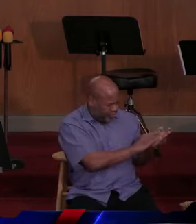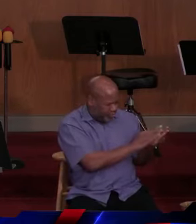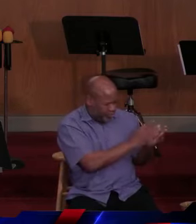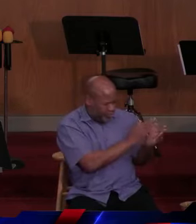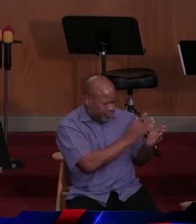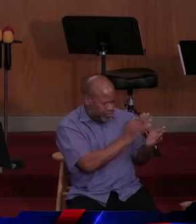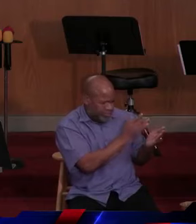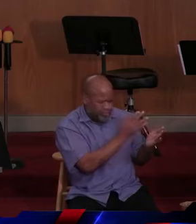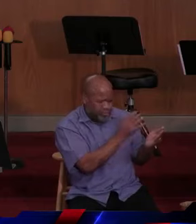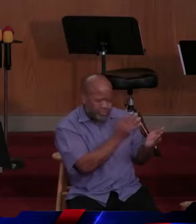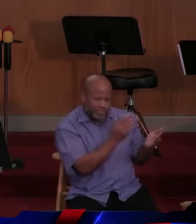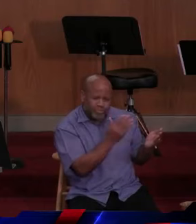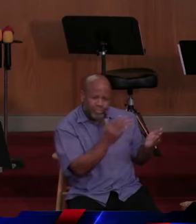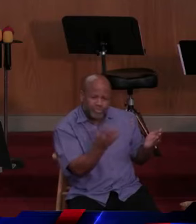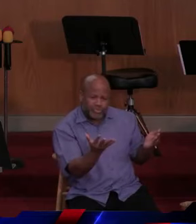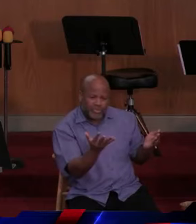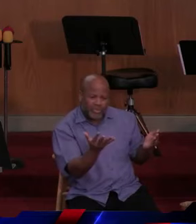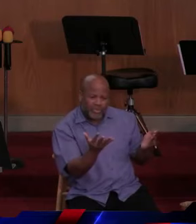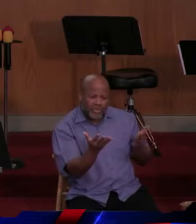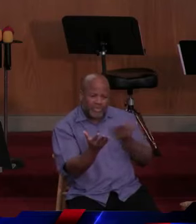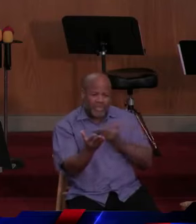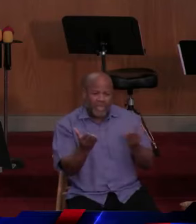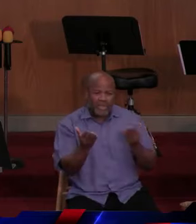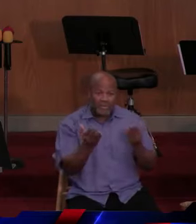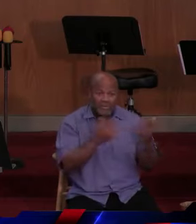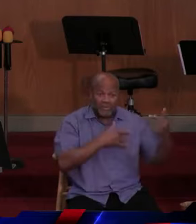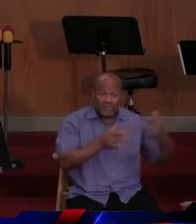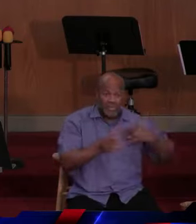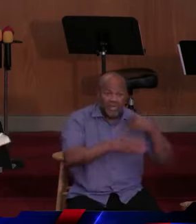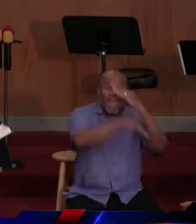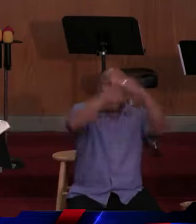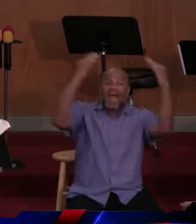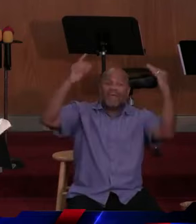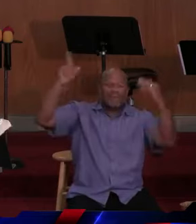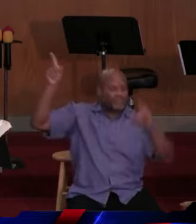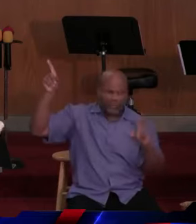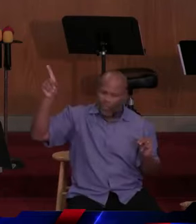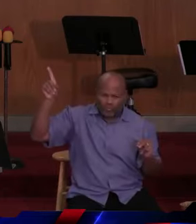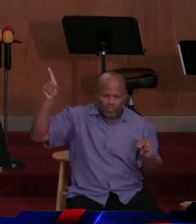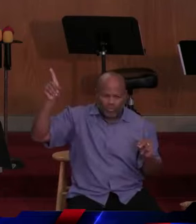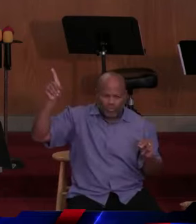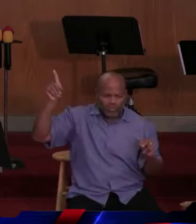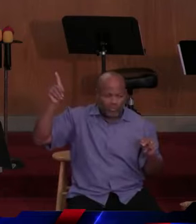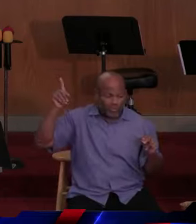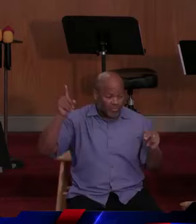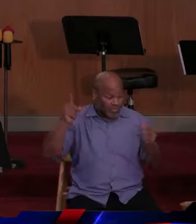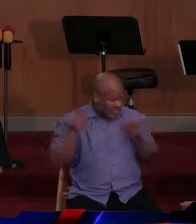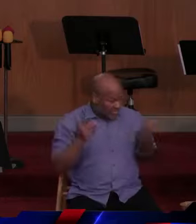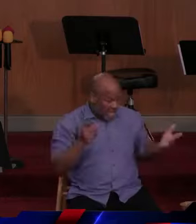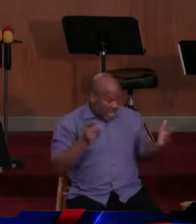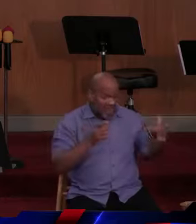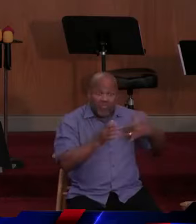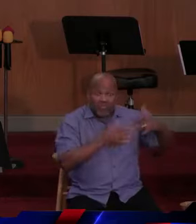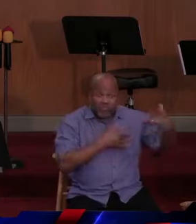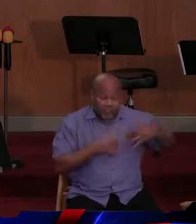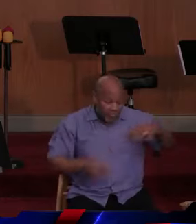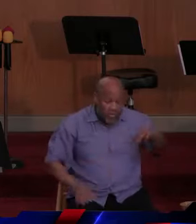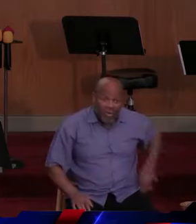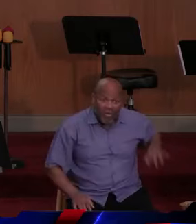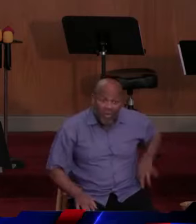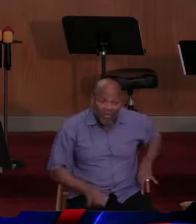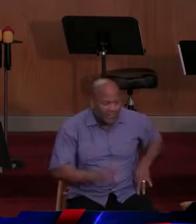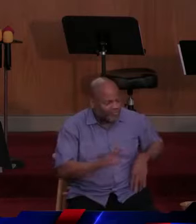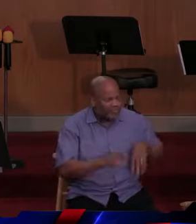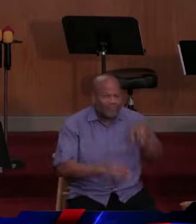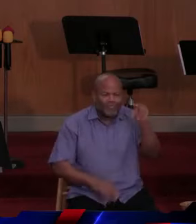things concerning heaven. Nope. The things concerning prosperity. Nope. The